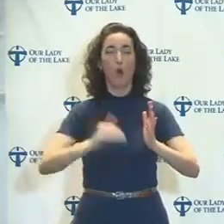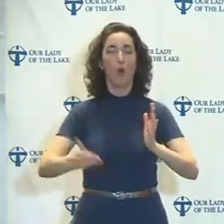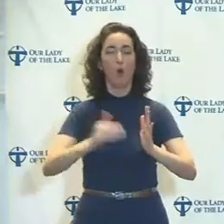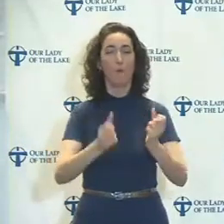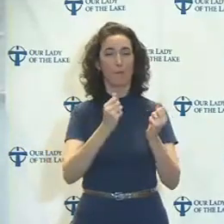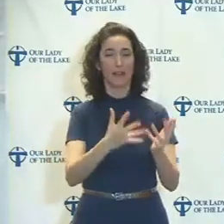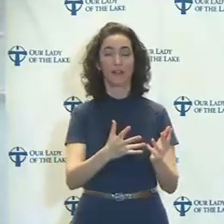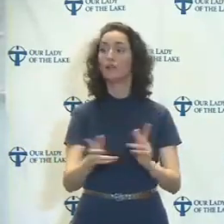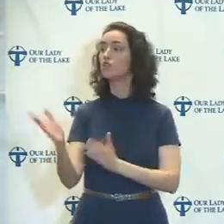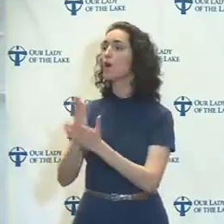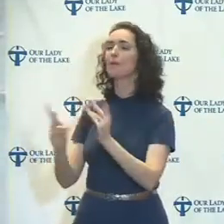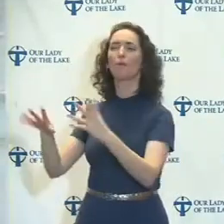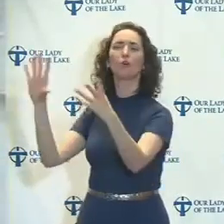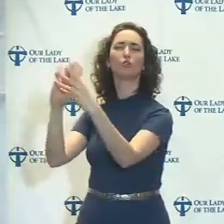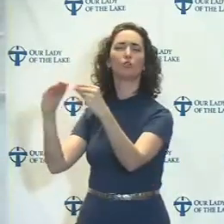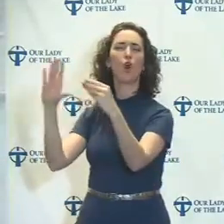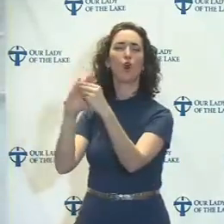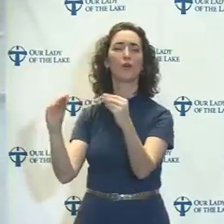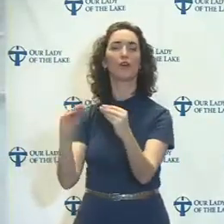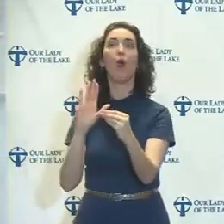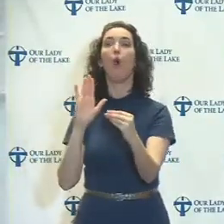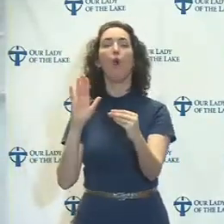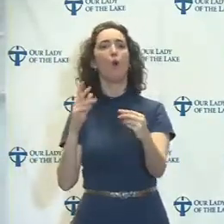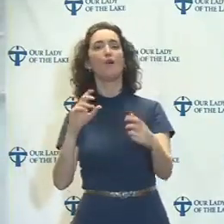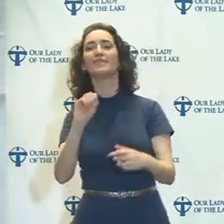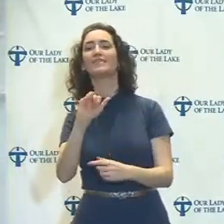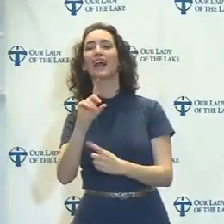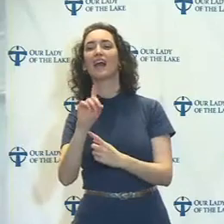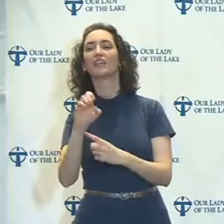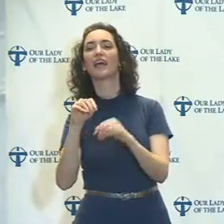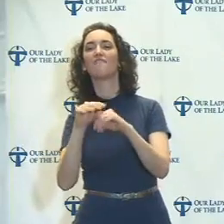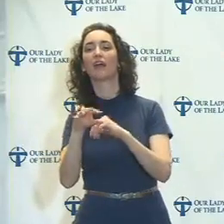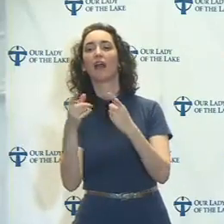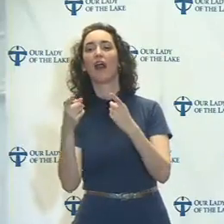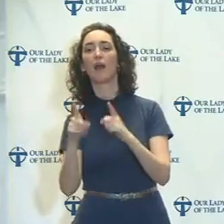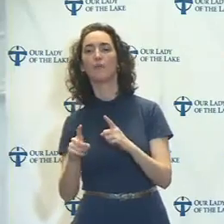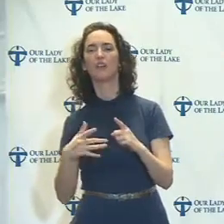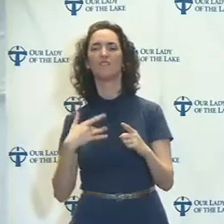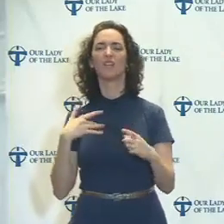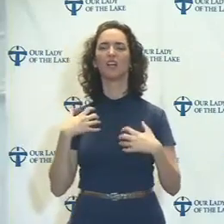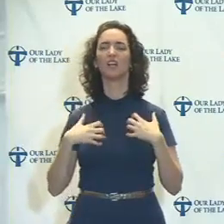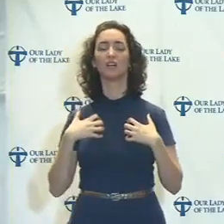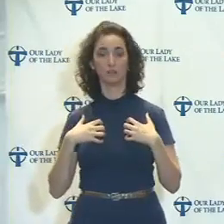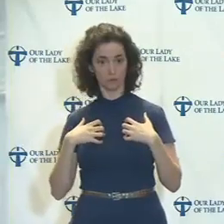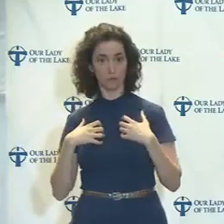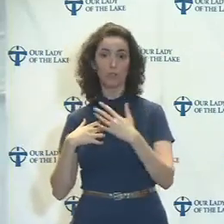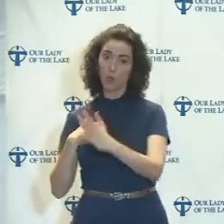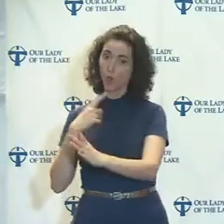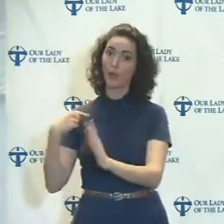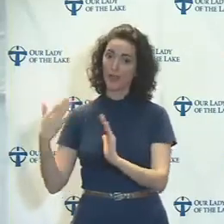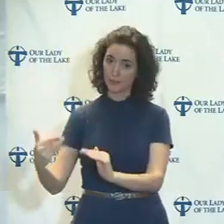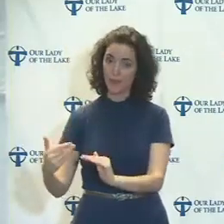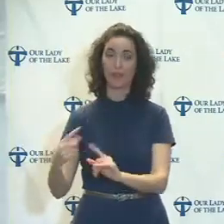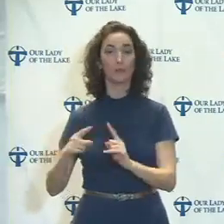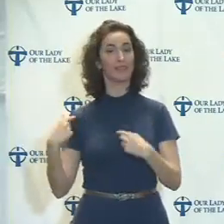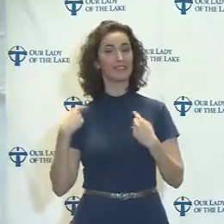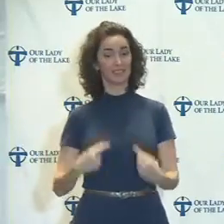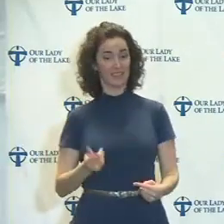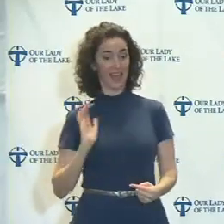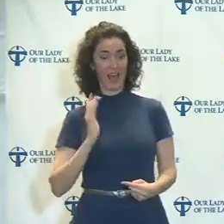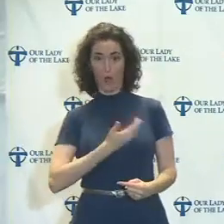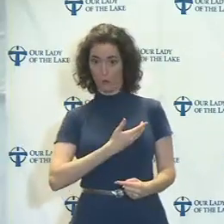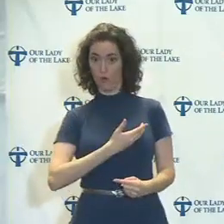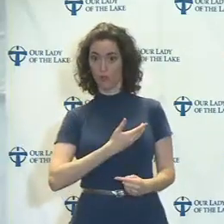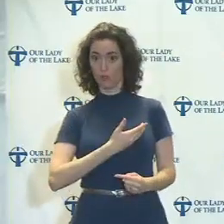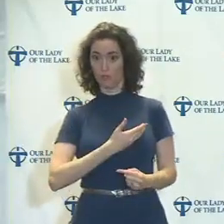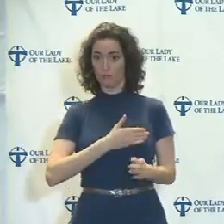time about some side effects. We expect side effects. But, you know, in the 35,000 doses or so that we've given within FMOL-HS,